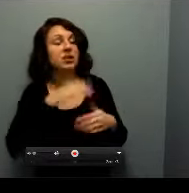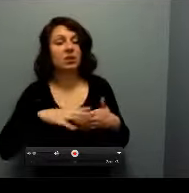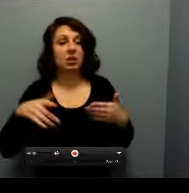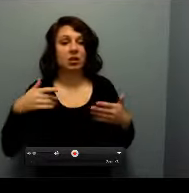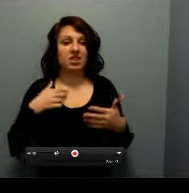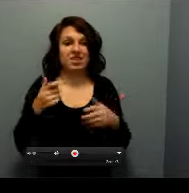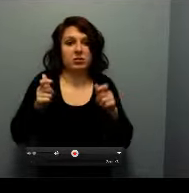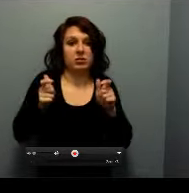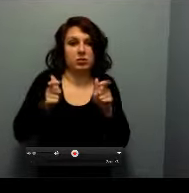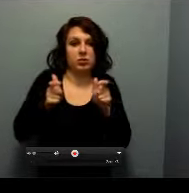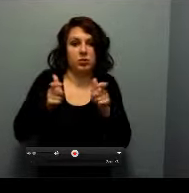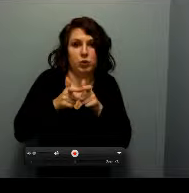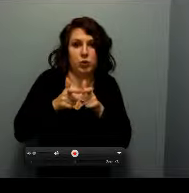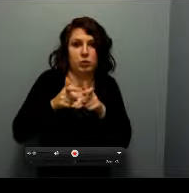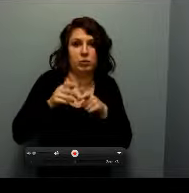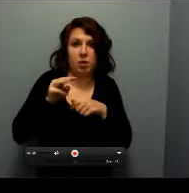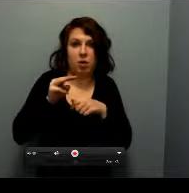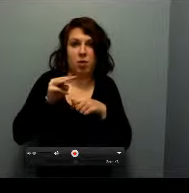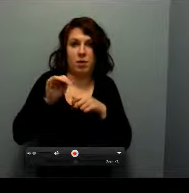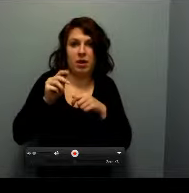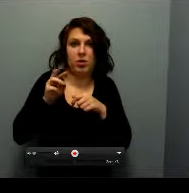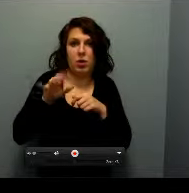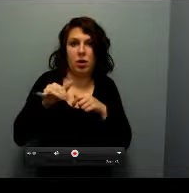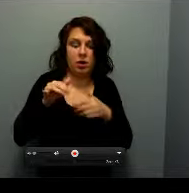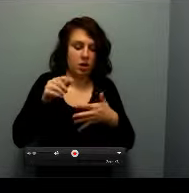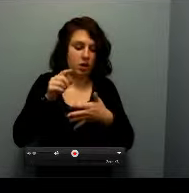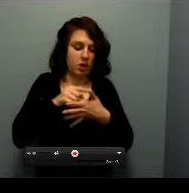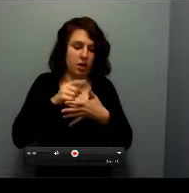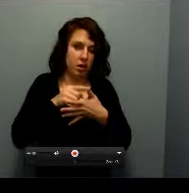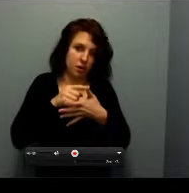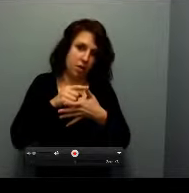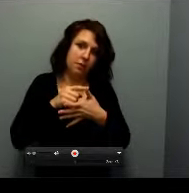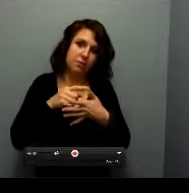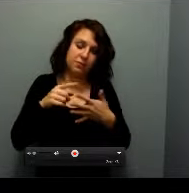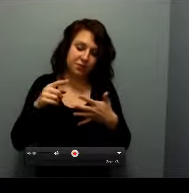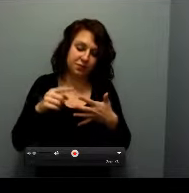minority of your total employees.